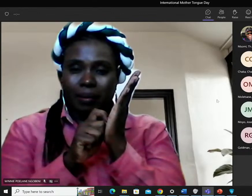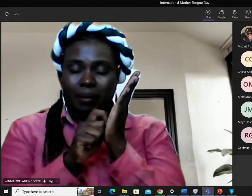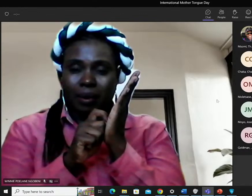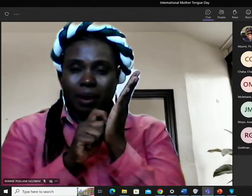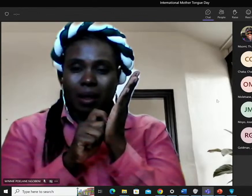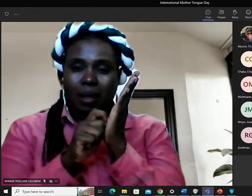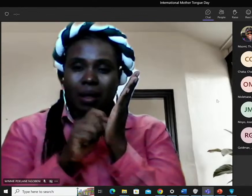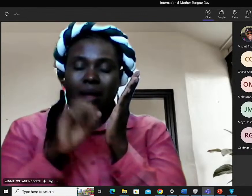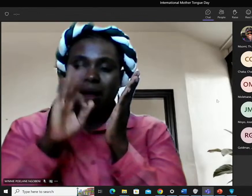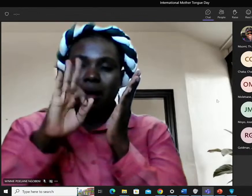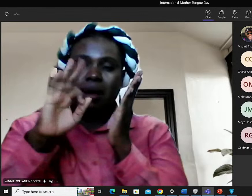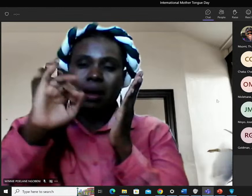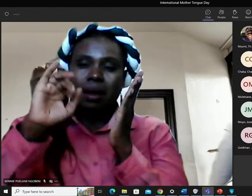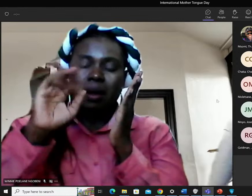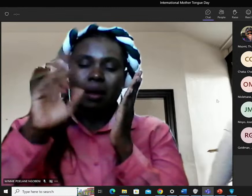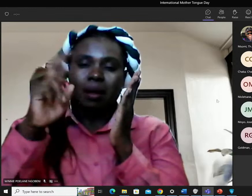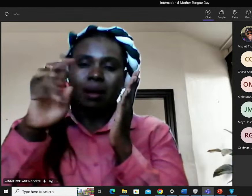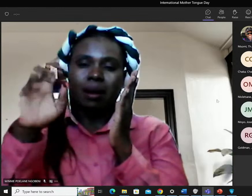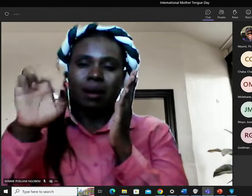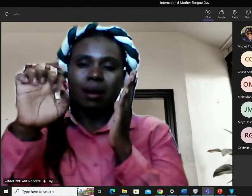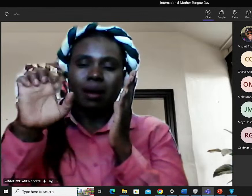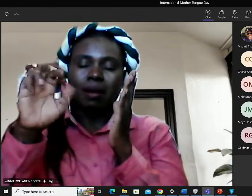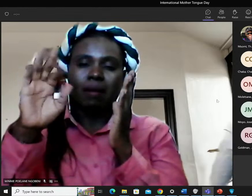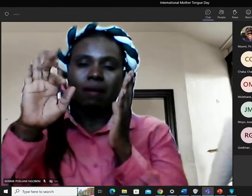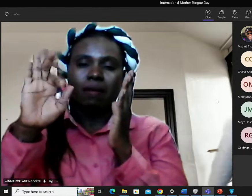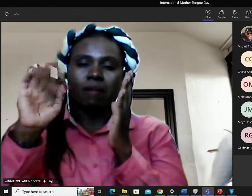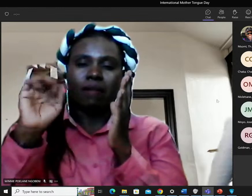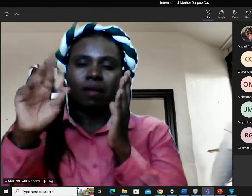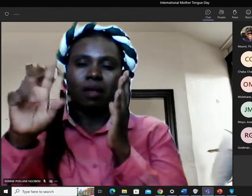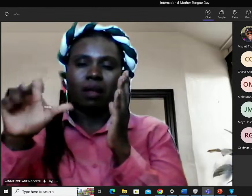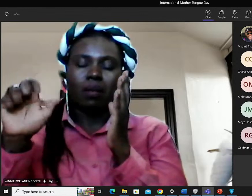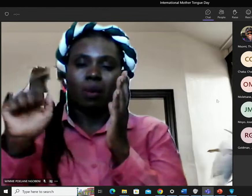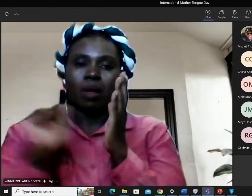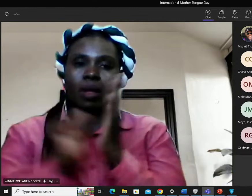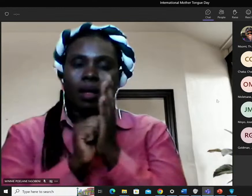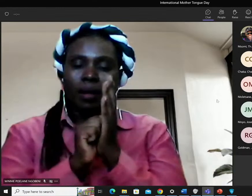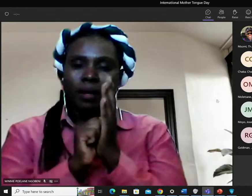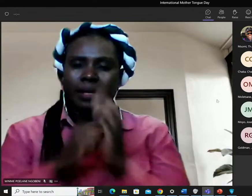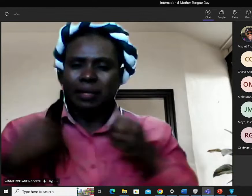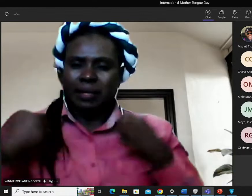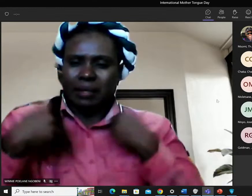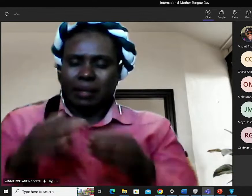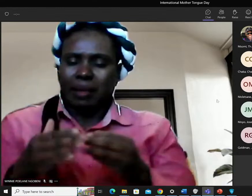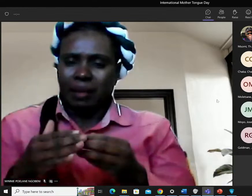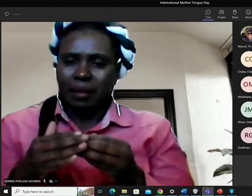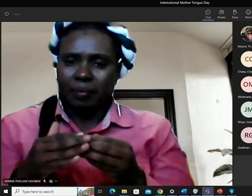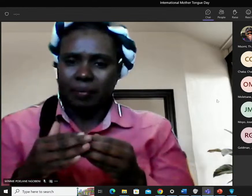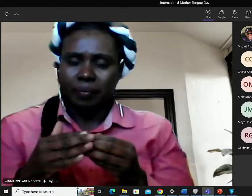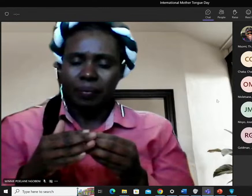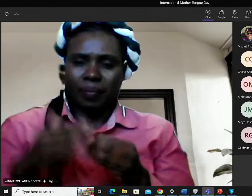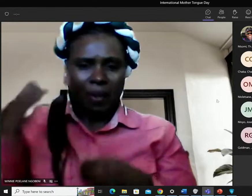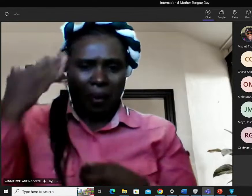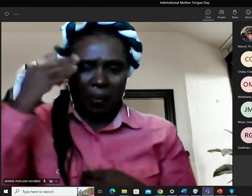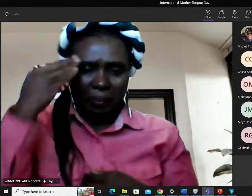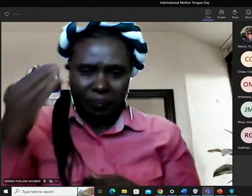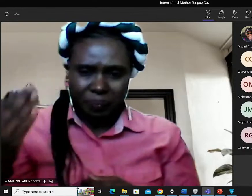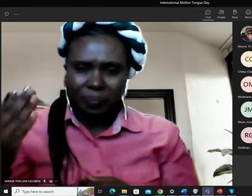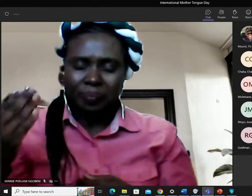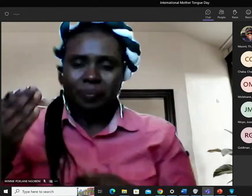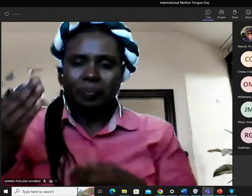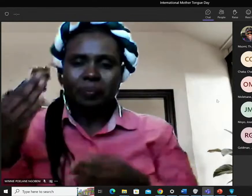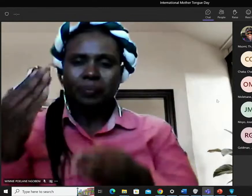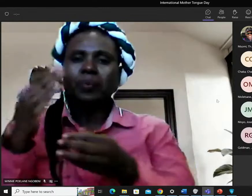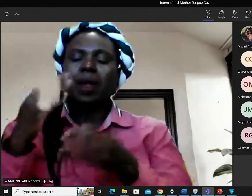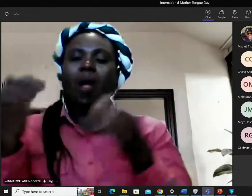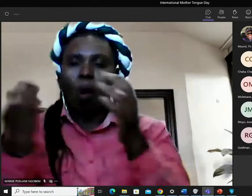Ausrifilwe, because when she started, she said, "Goeiedag almal." So now